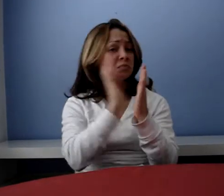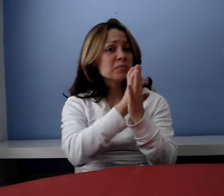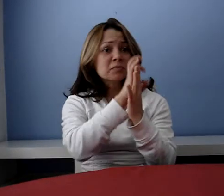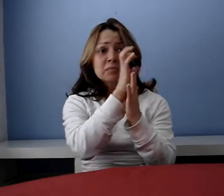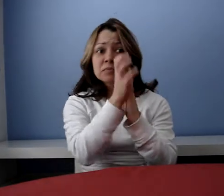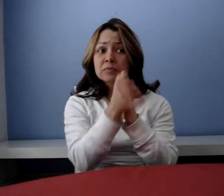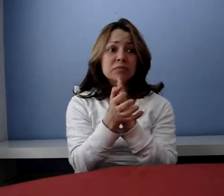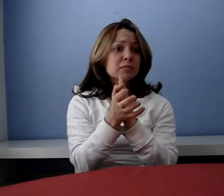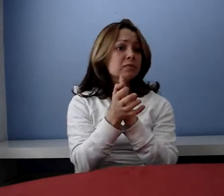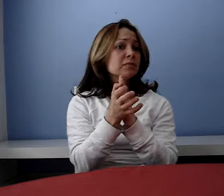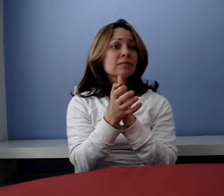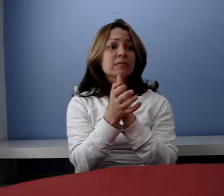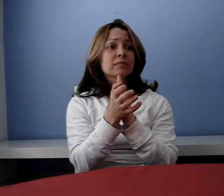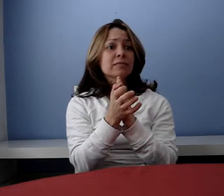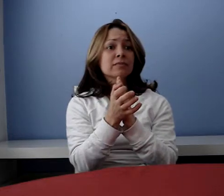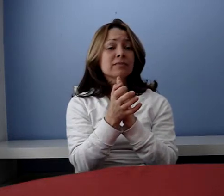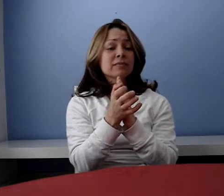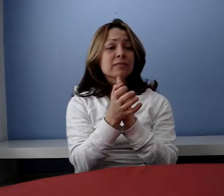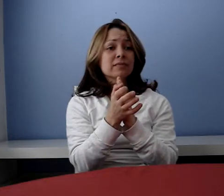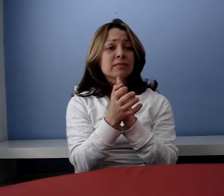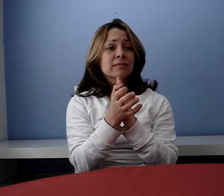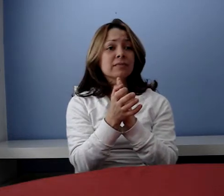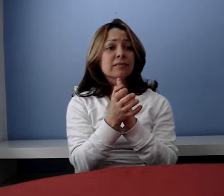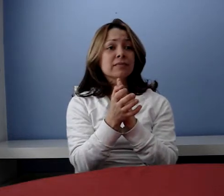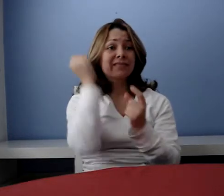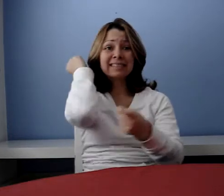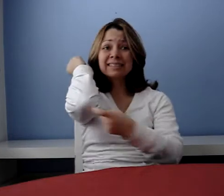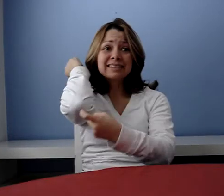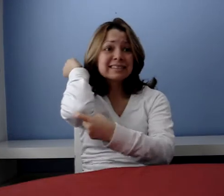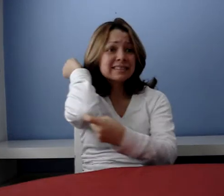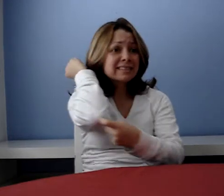is strong? Oxes are strong.